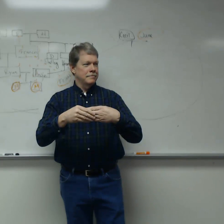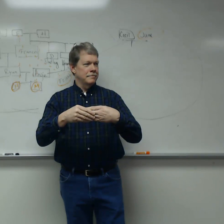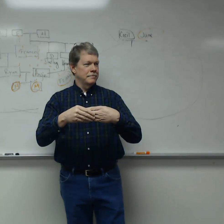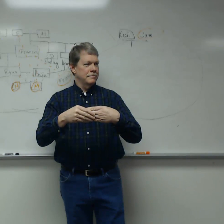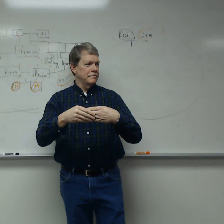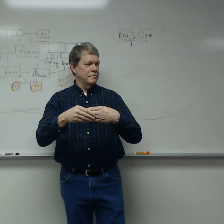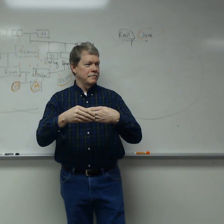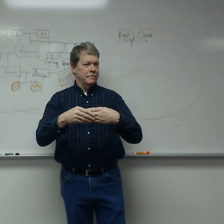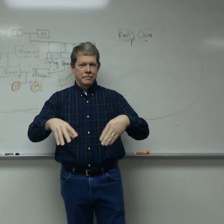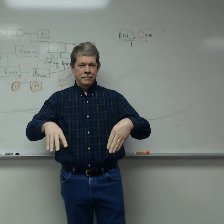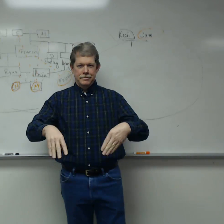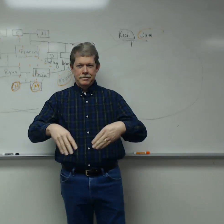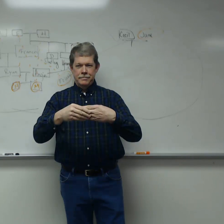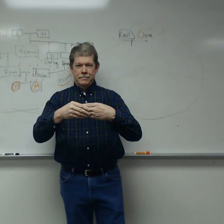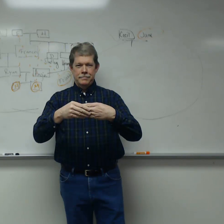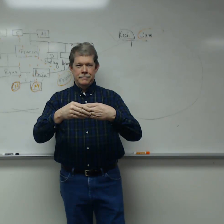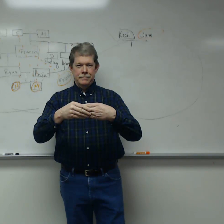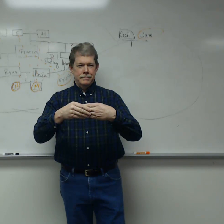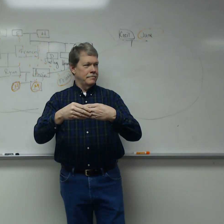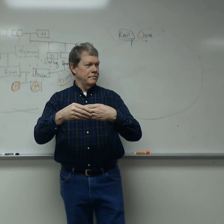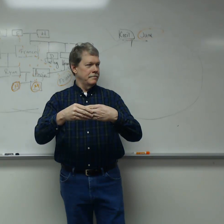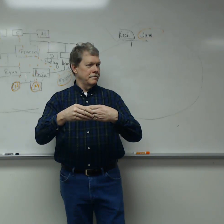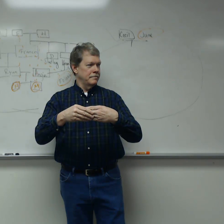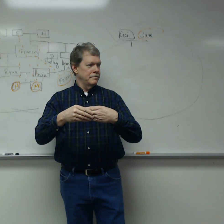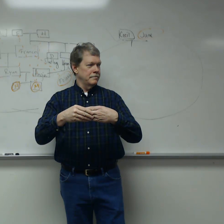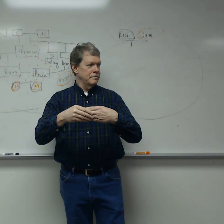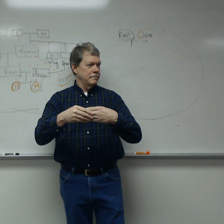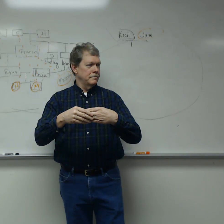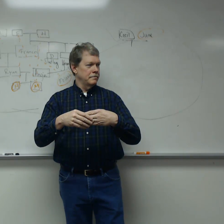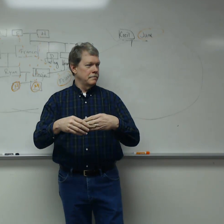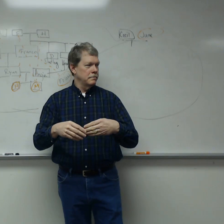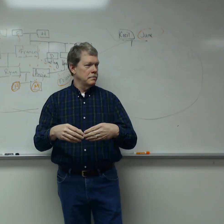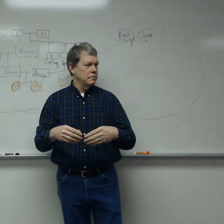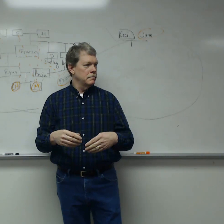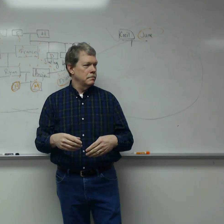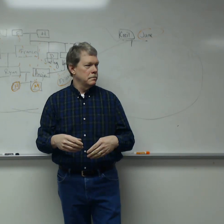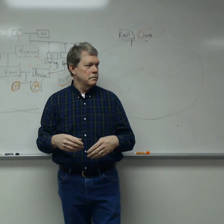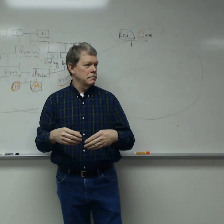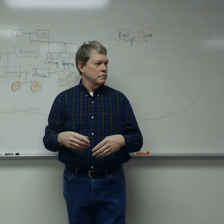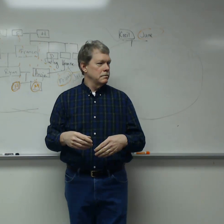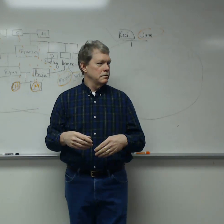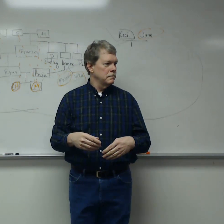What's that? Wedding. Right, that's wedding.